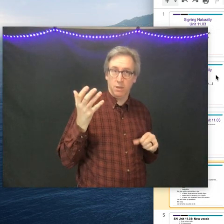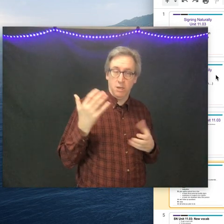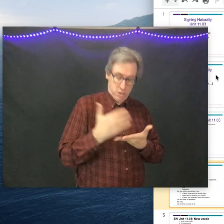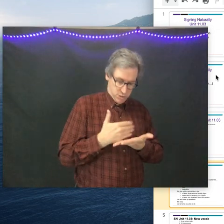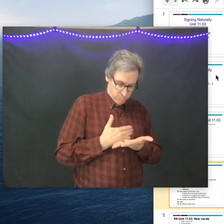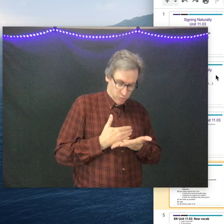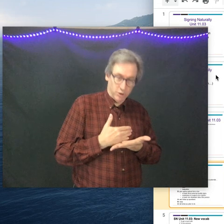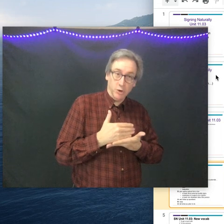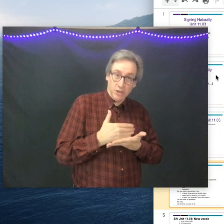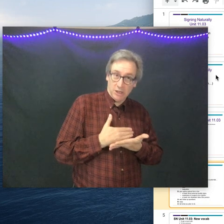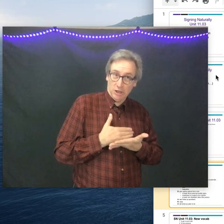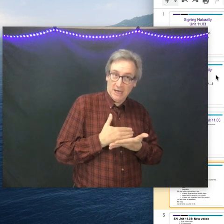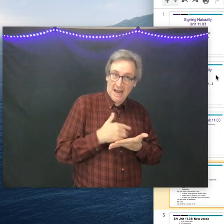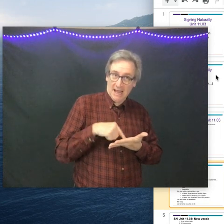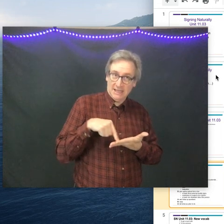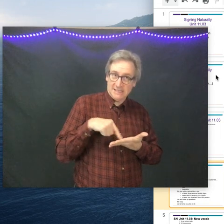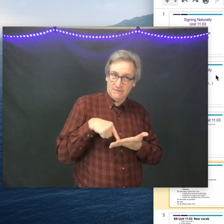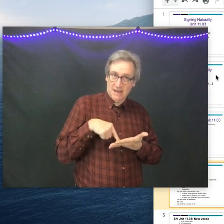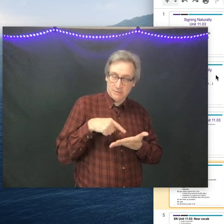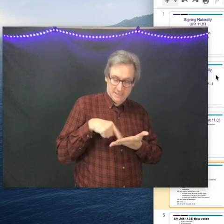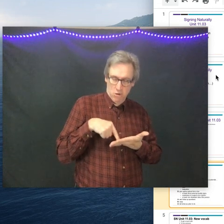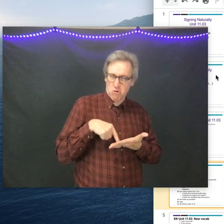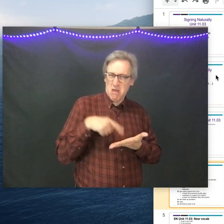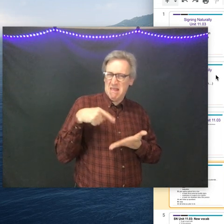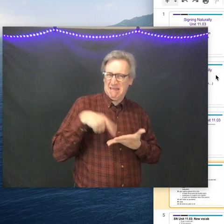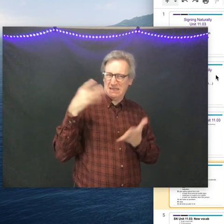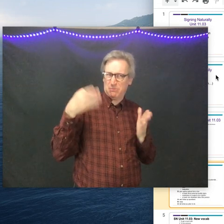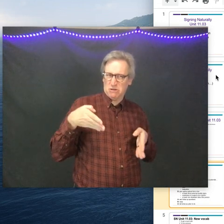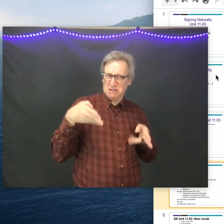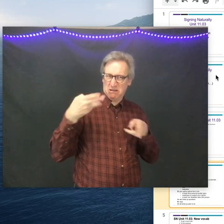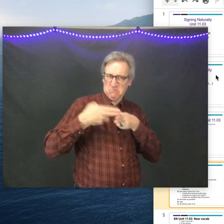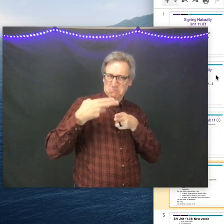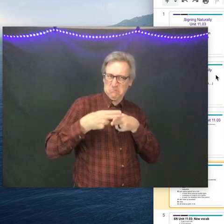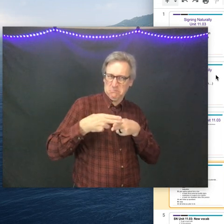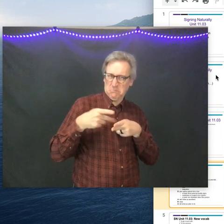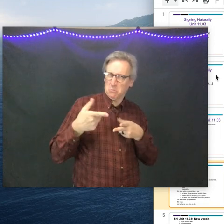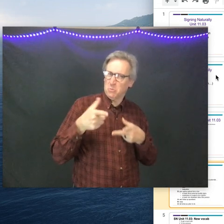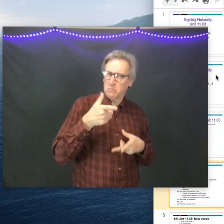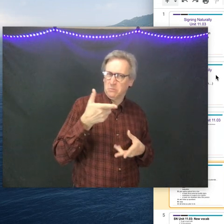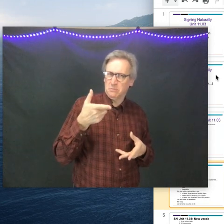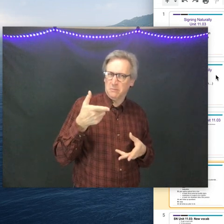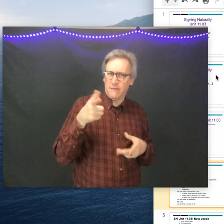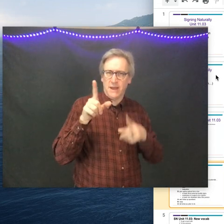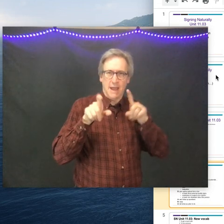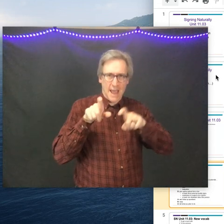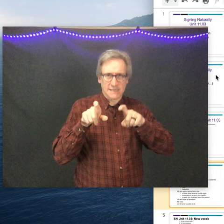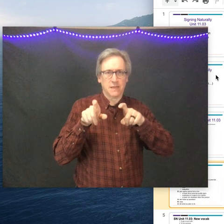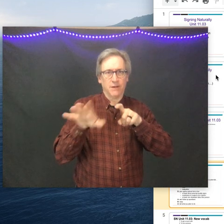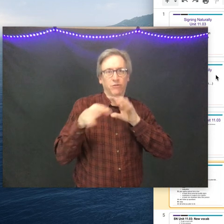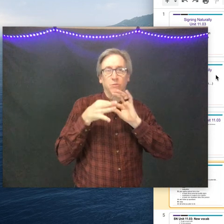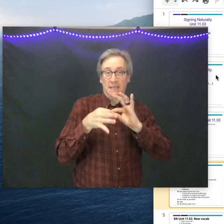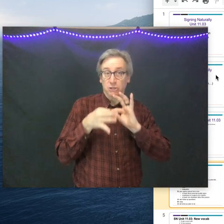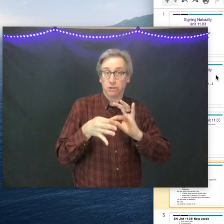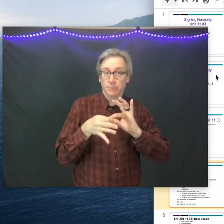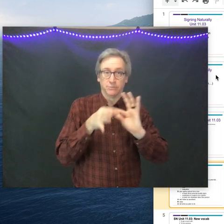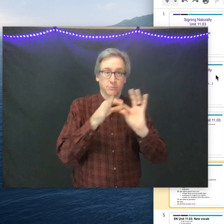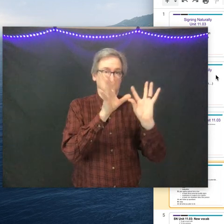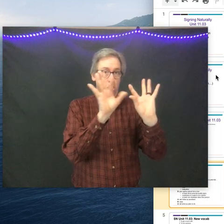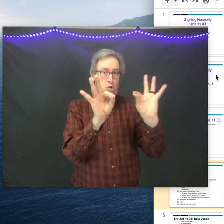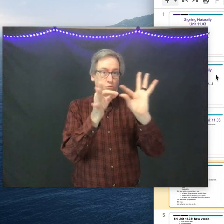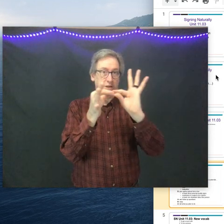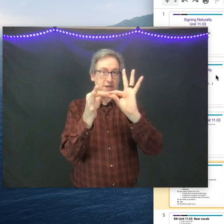name, or, you know, you take a look at a list of names and say, oh, this person, and then ask about the